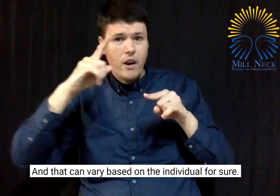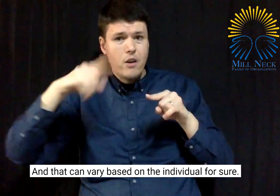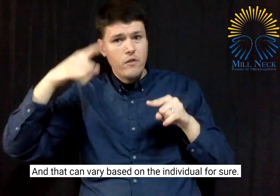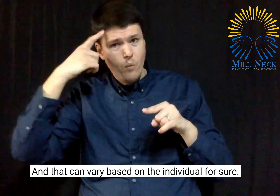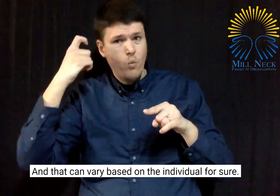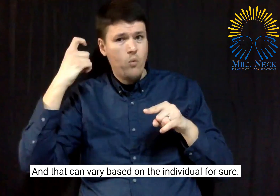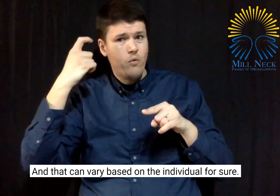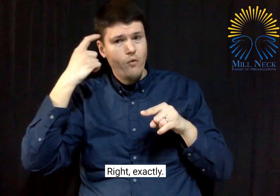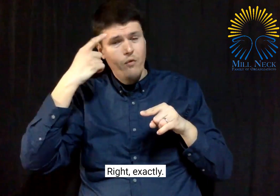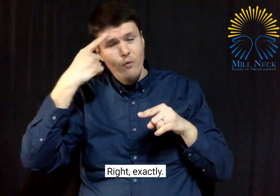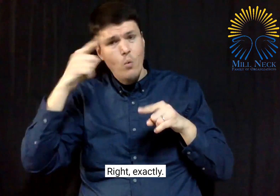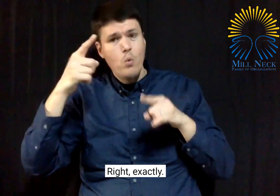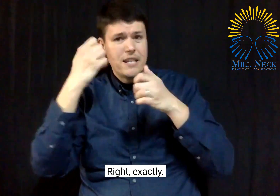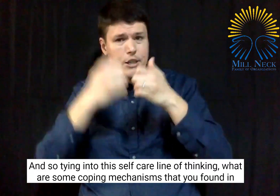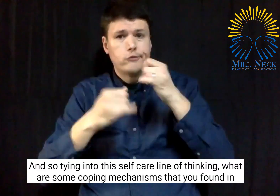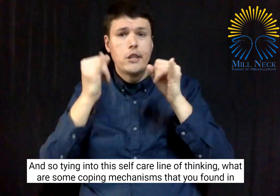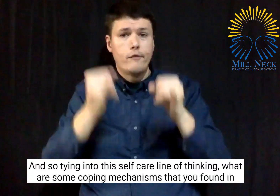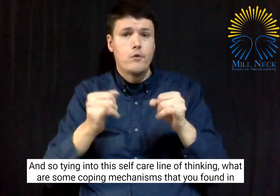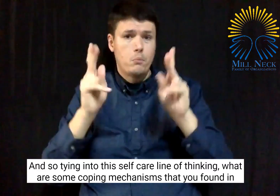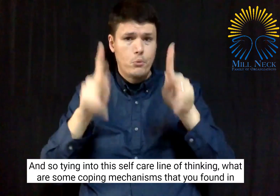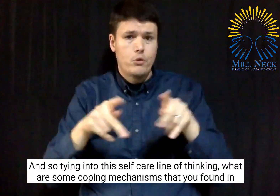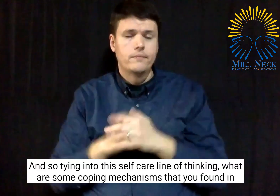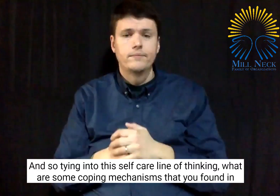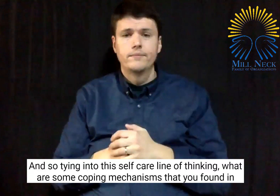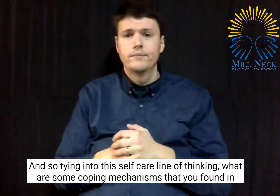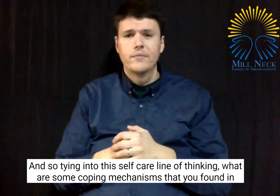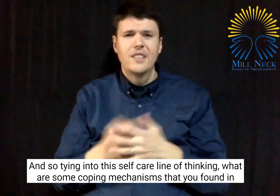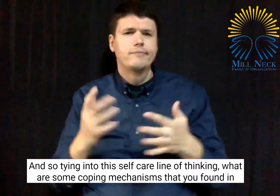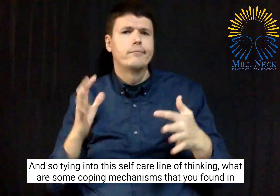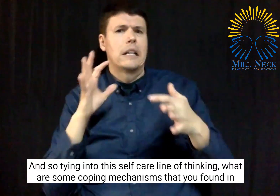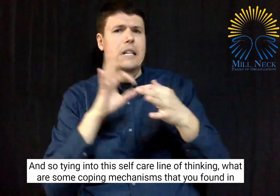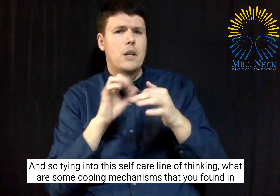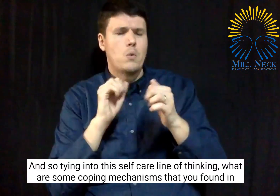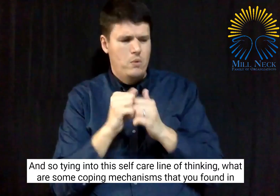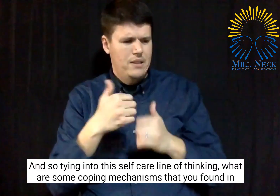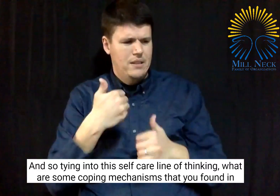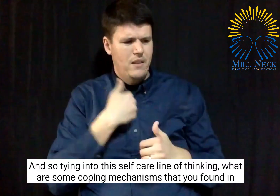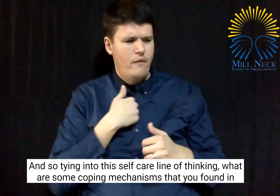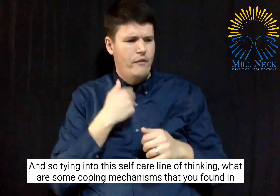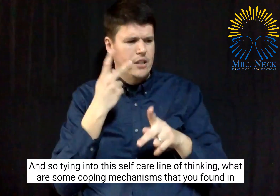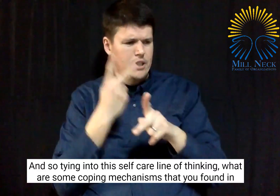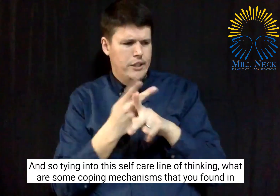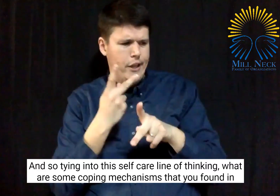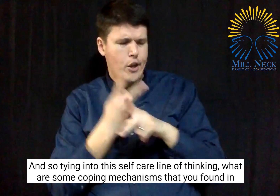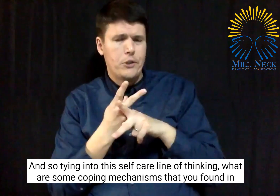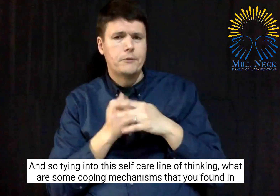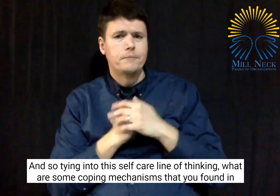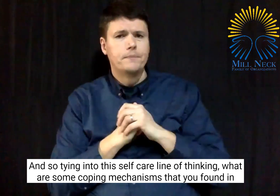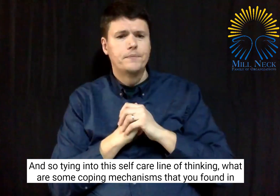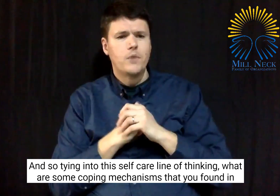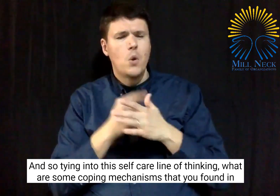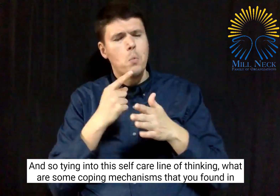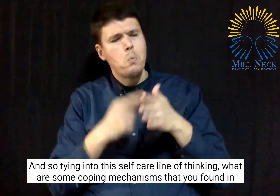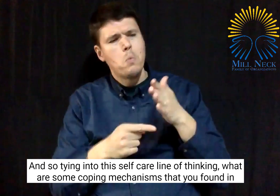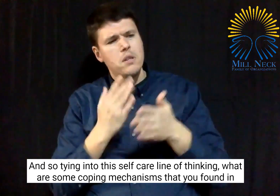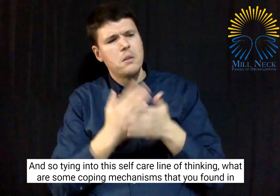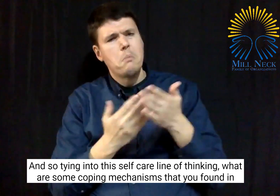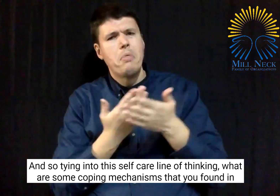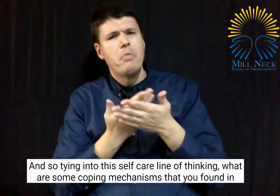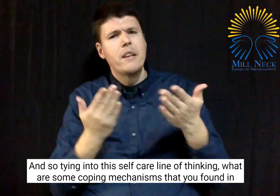sure. Right, exactly. And so tying into the self-care line of thinking, what are some coping mechanisms that you found